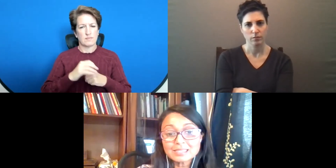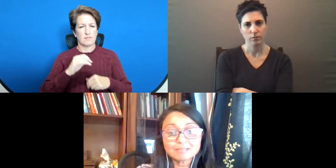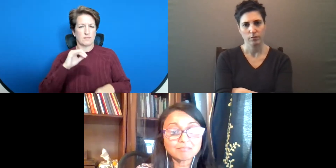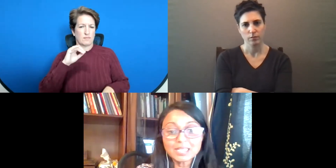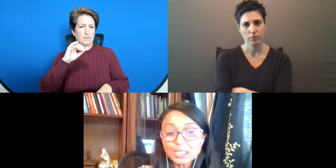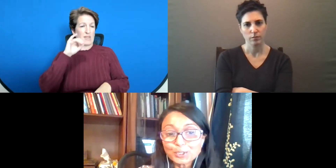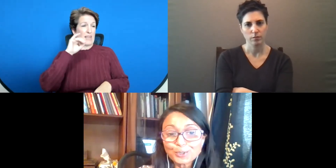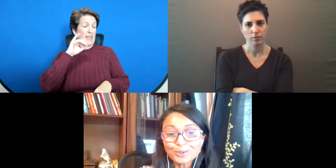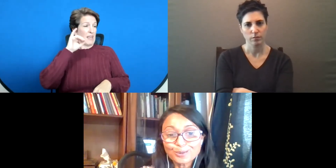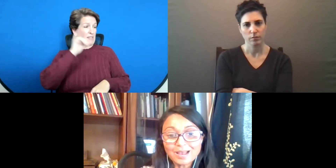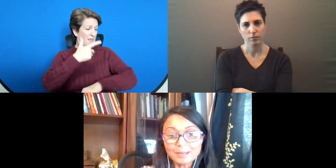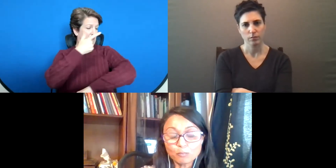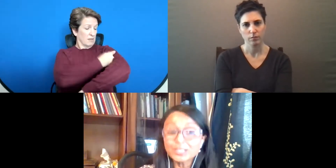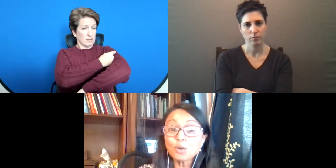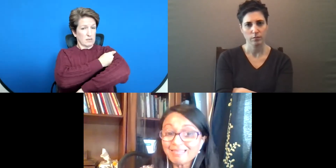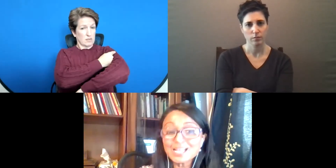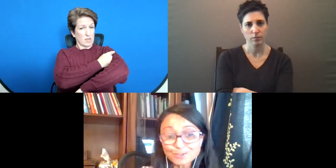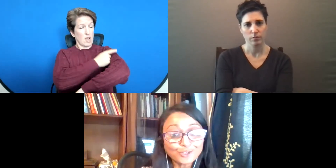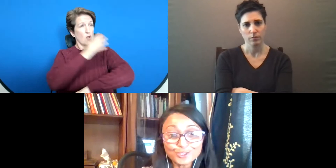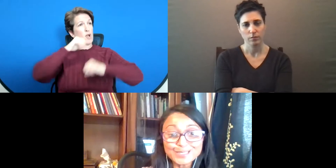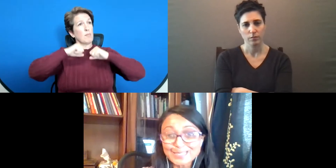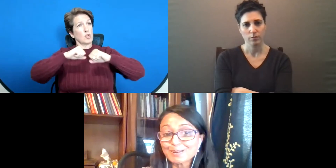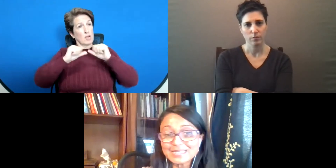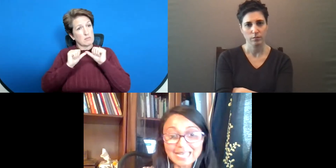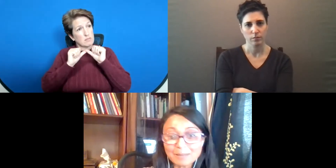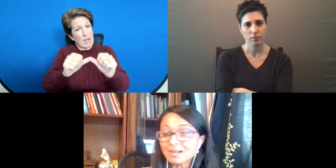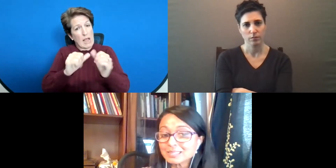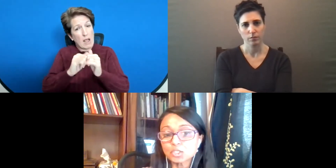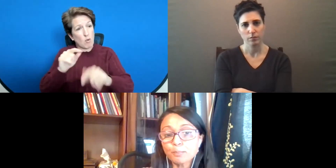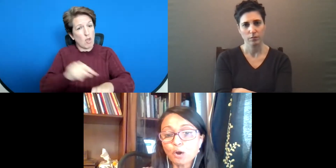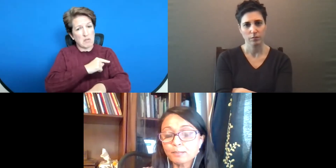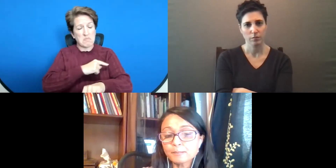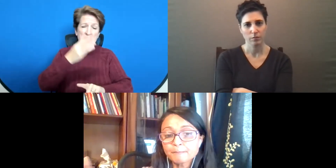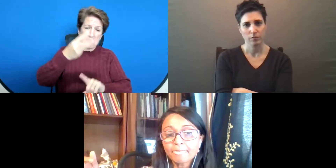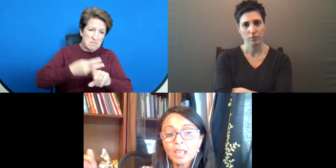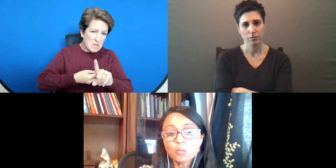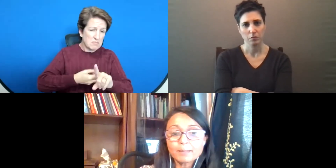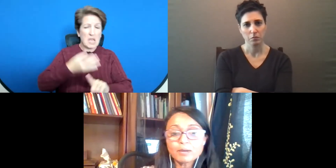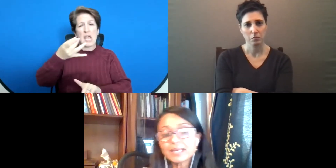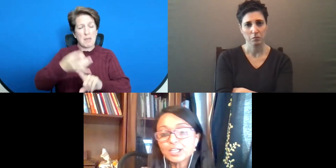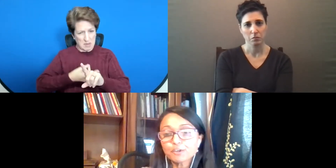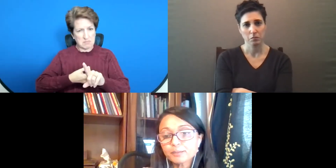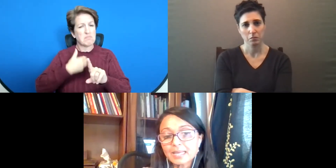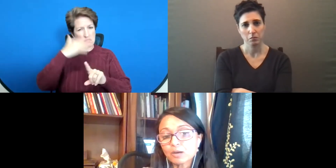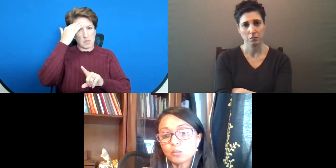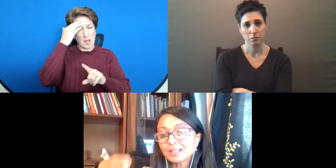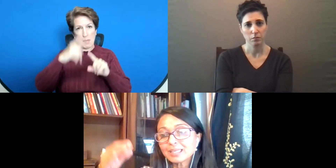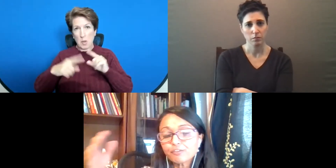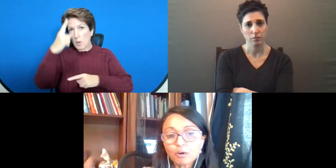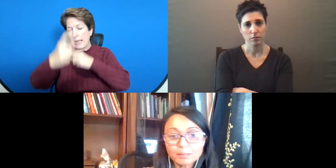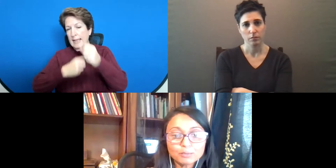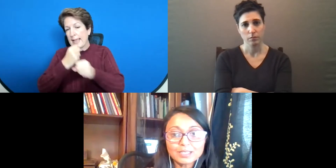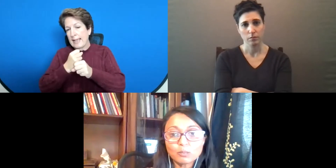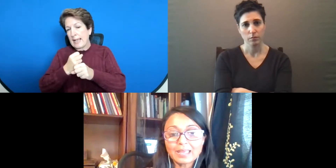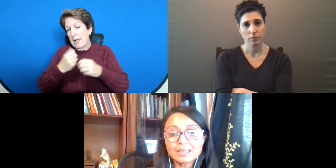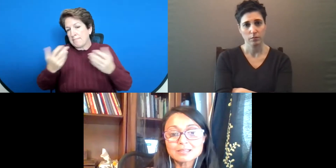not last a year, we know it lasts for 6 months, 8 months, no problem. What about a year from now? Well,